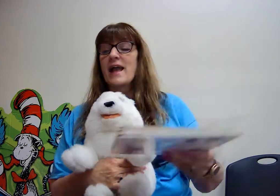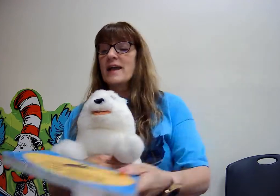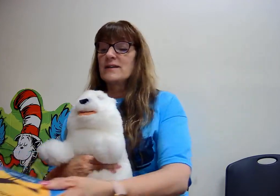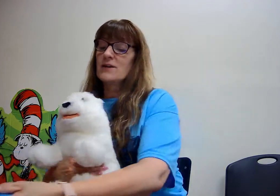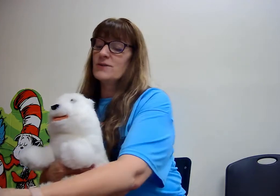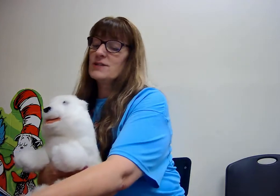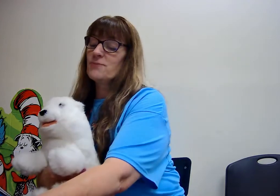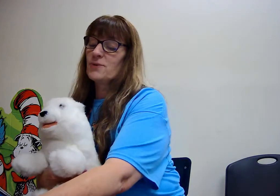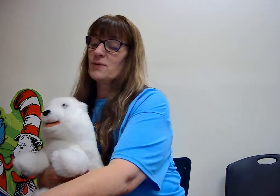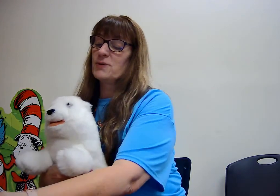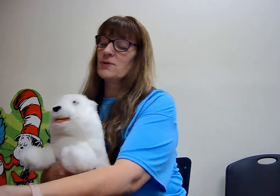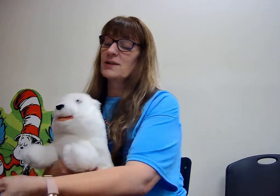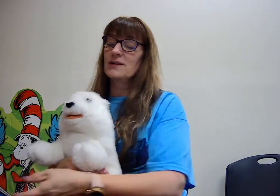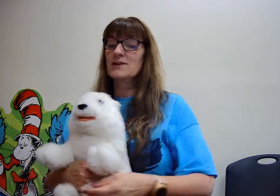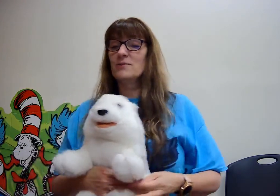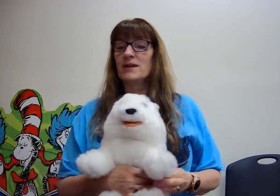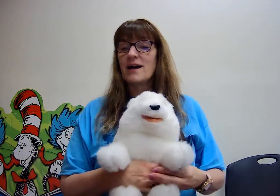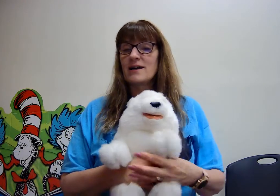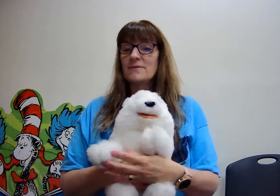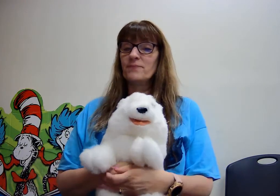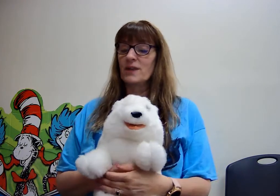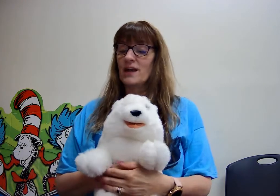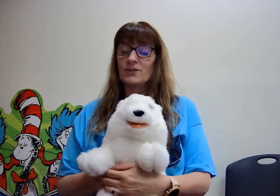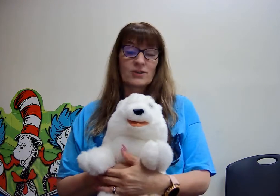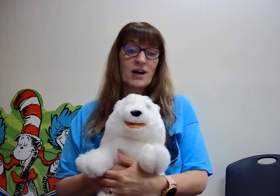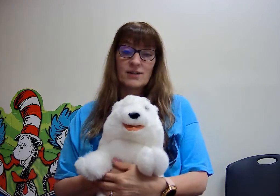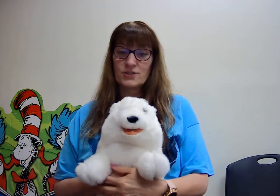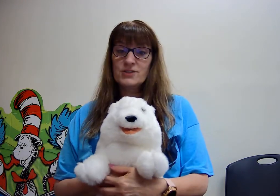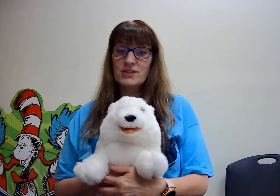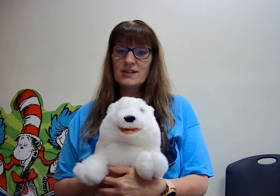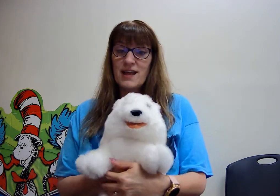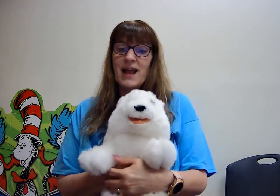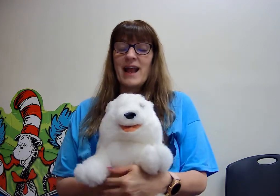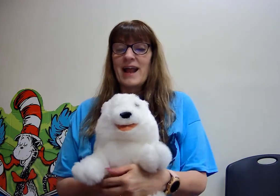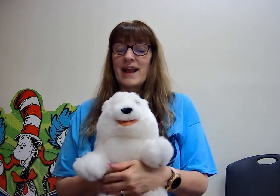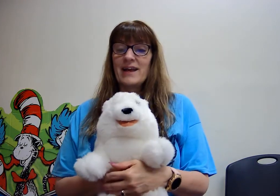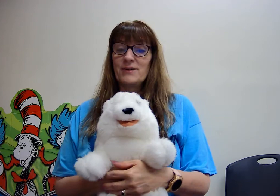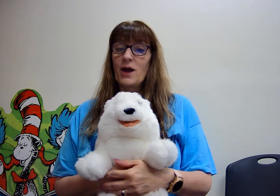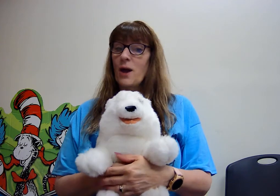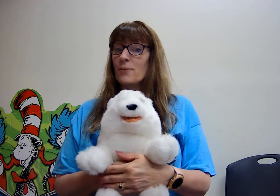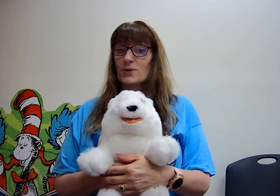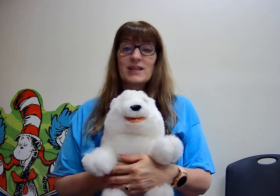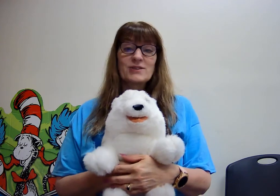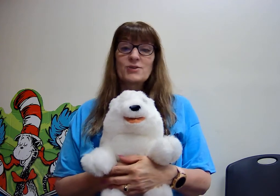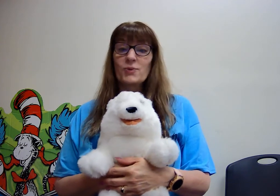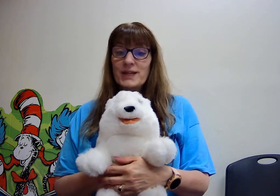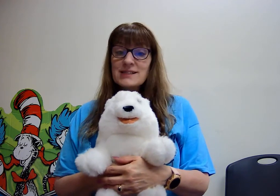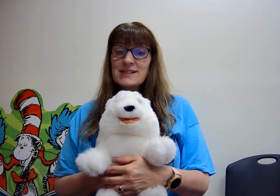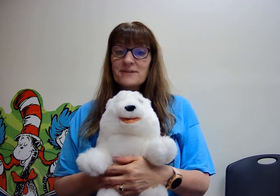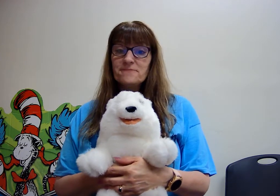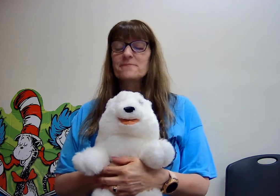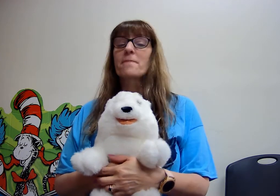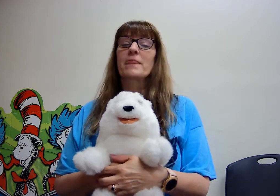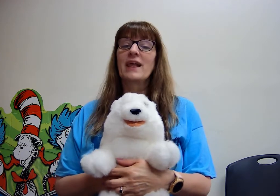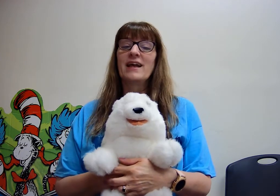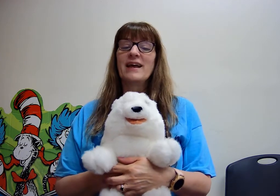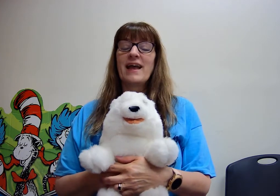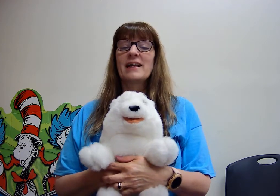And this book will be working a little bit on your colors and a bird that tweets. And I will